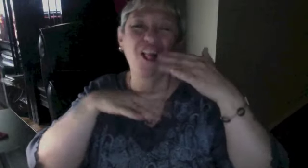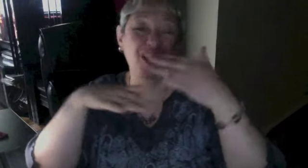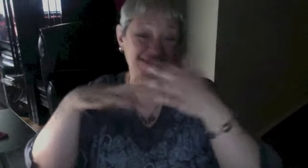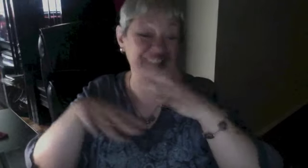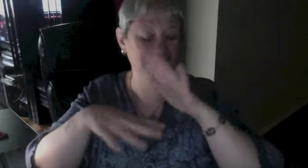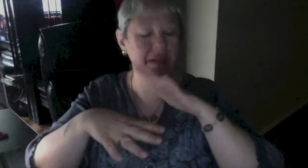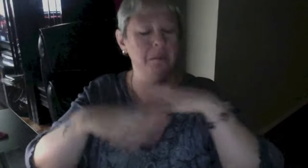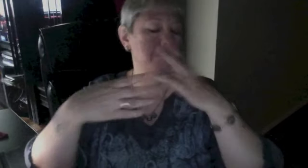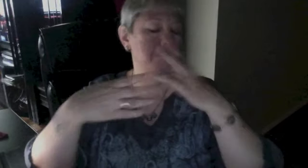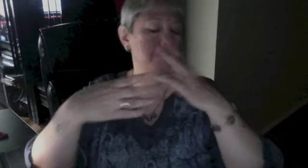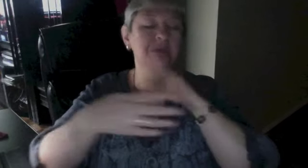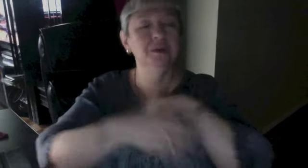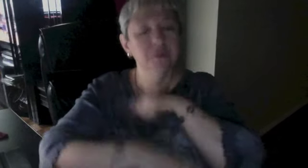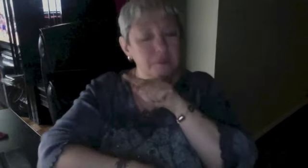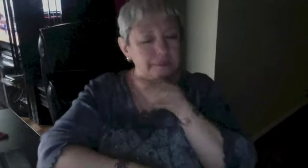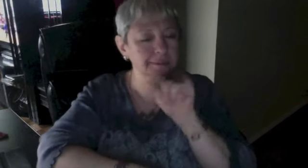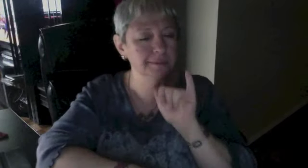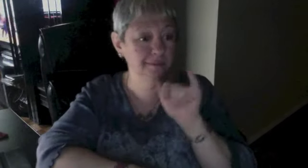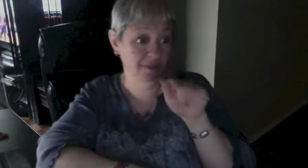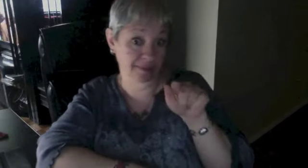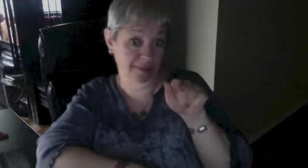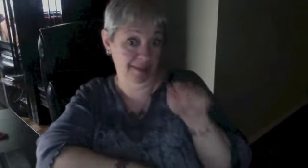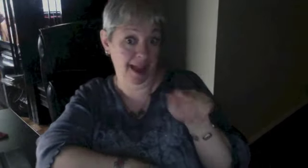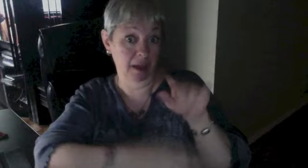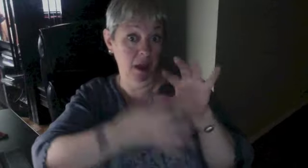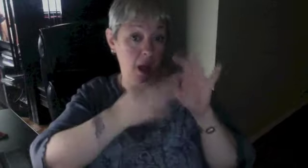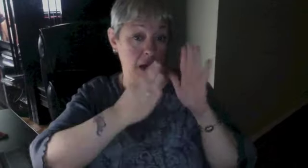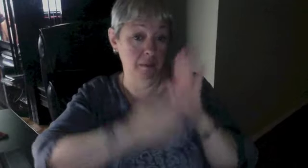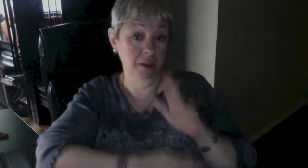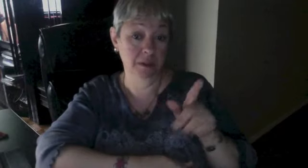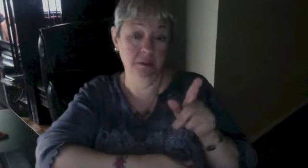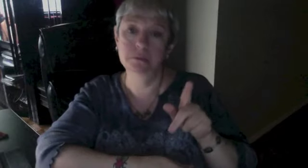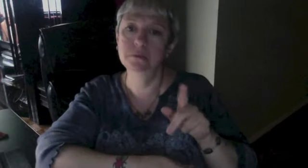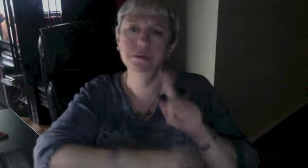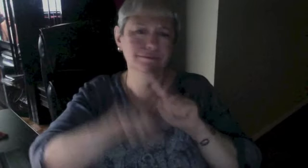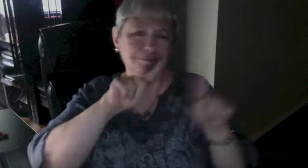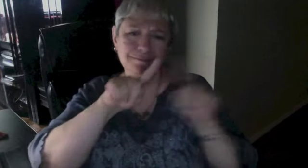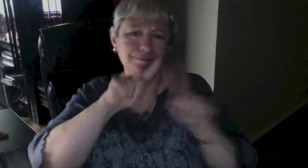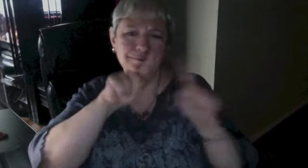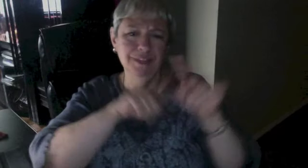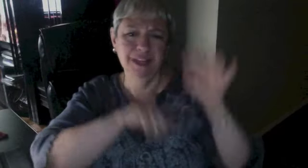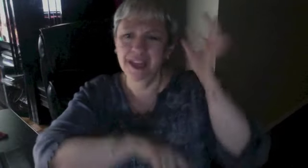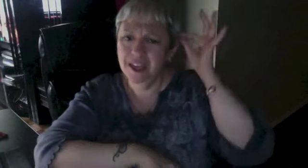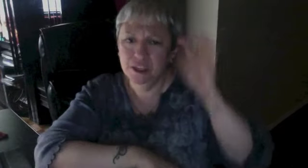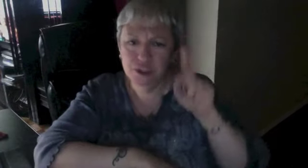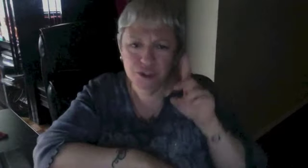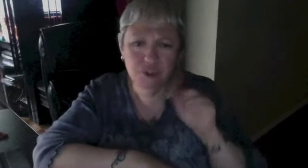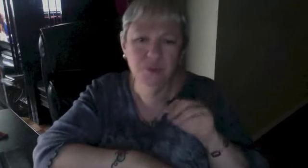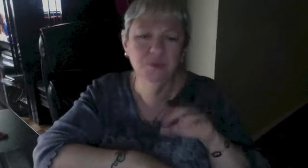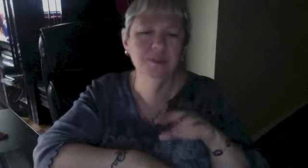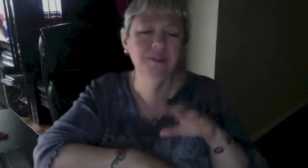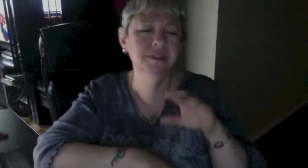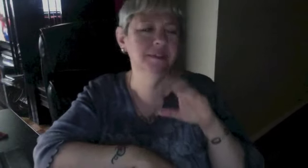MSG team take you inside the game. It comes up big when the game is on the line. Watch Knicks playoffs on the network that knows the Knicks